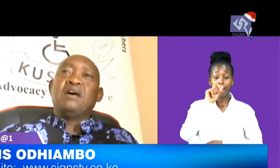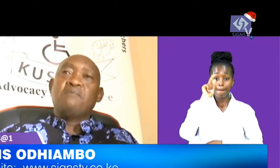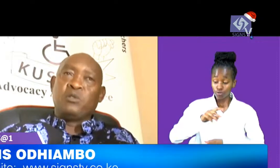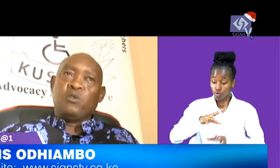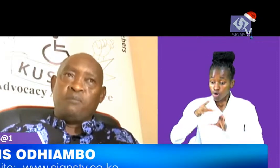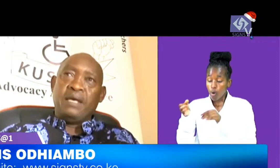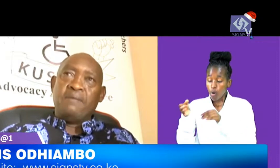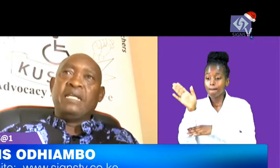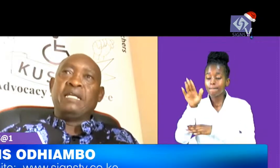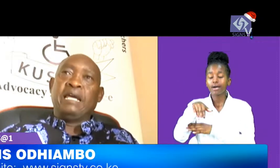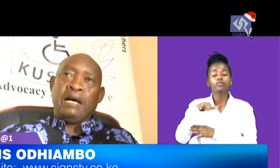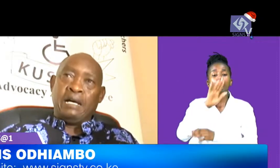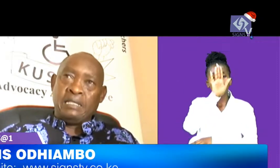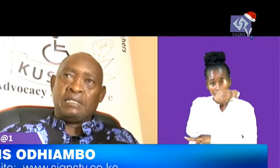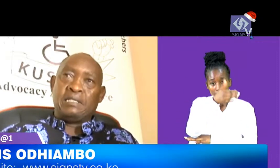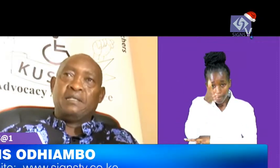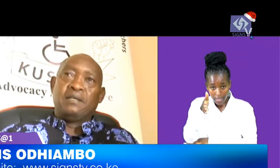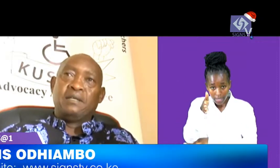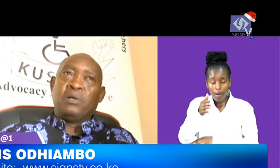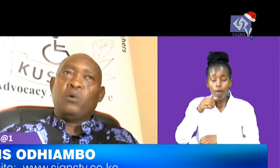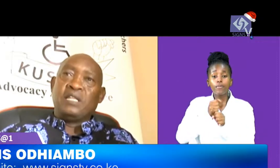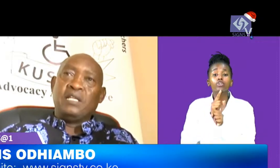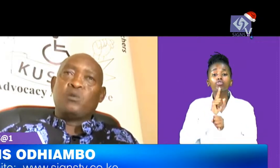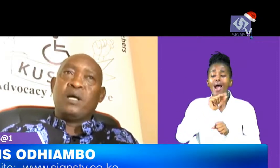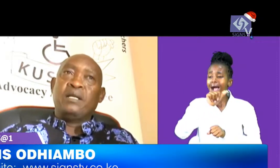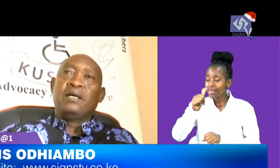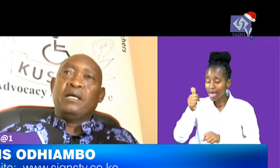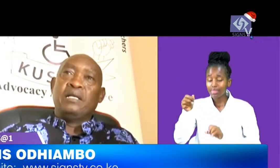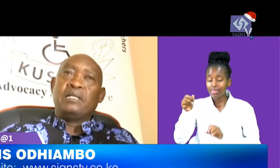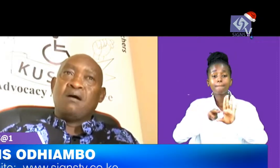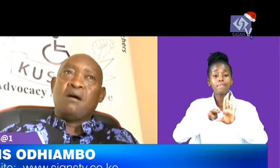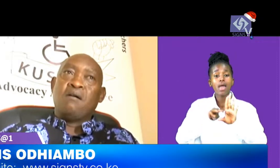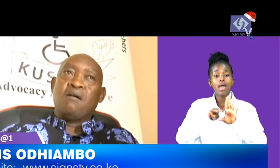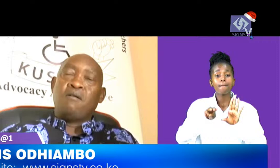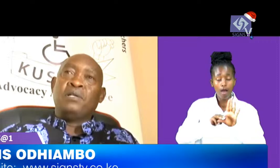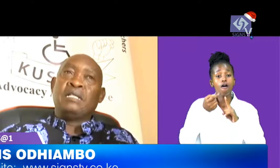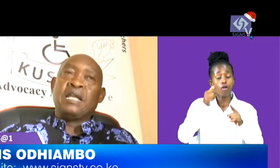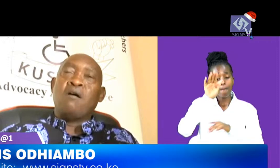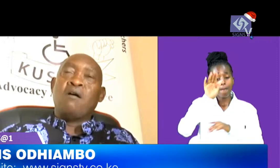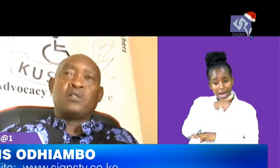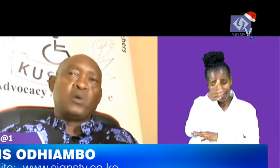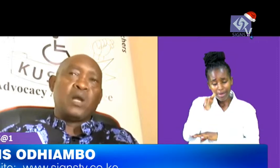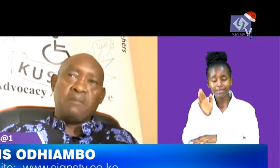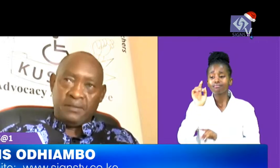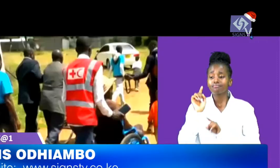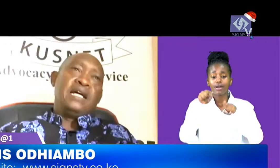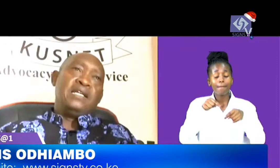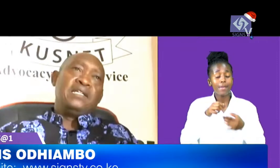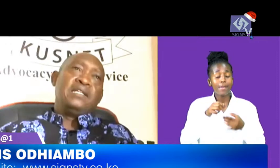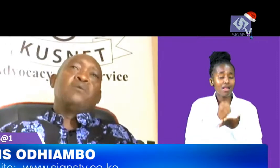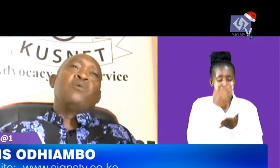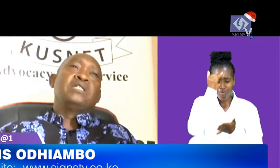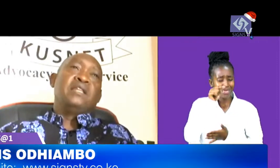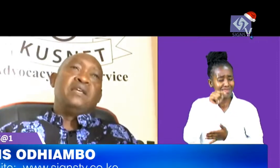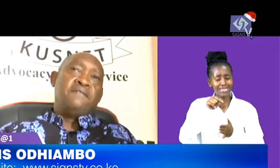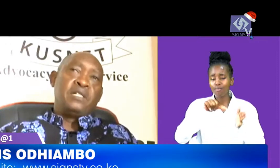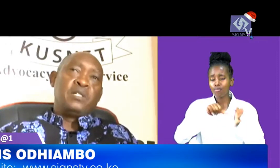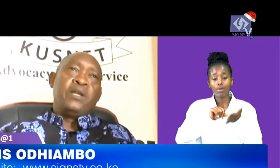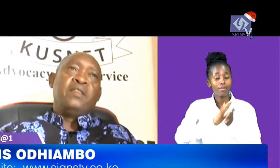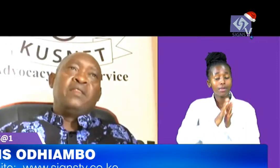members of parliament can assist, because this one is now a tsunami. Challenges which they face when they are